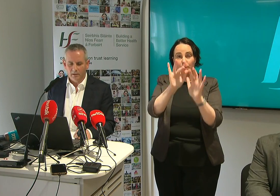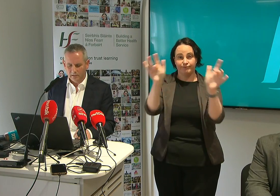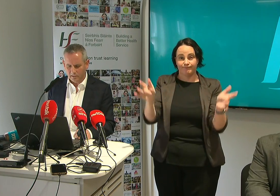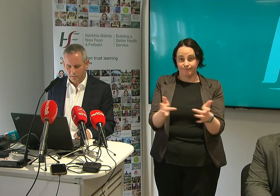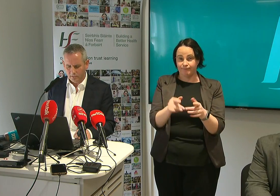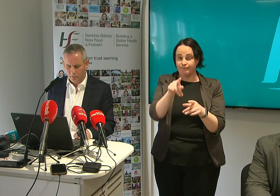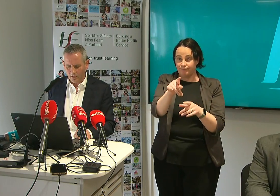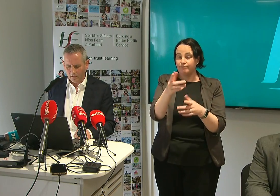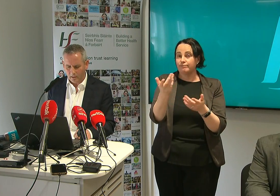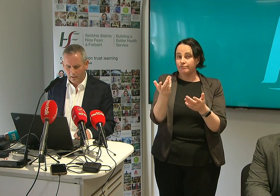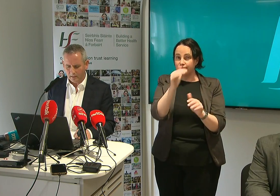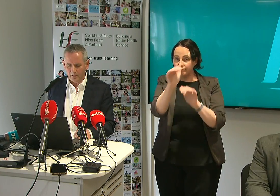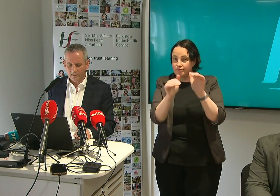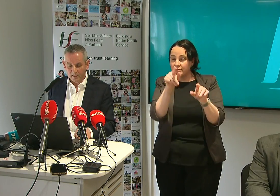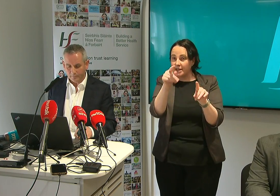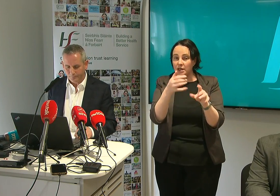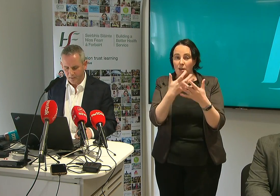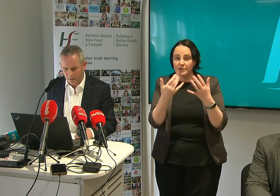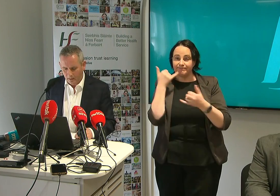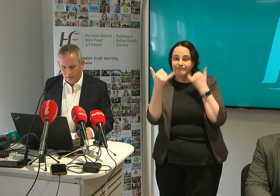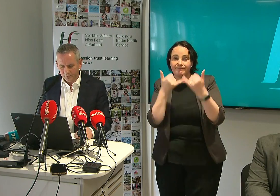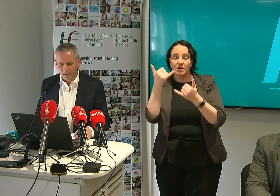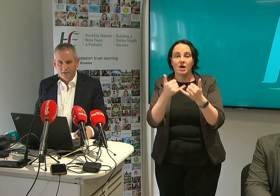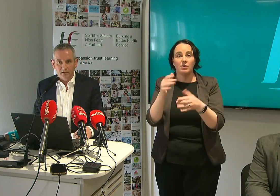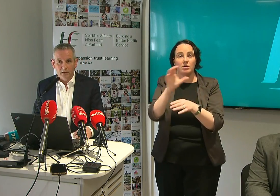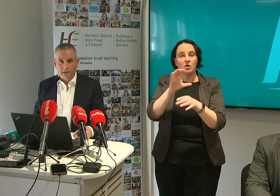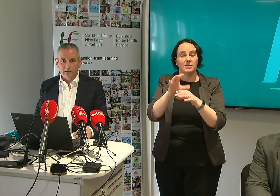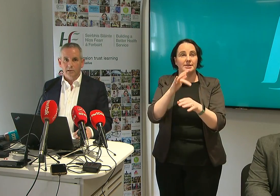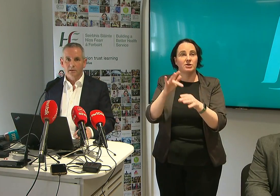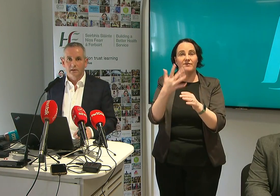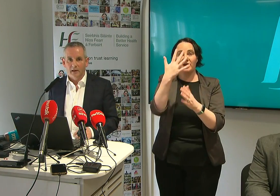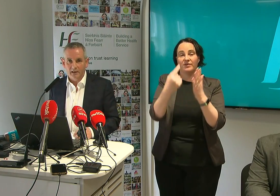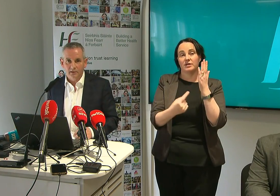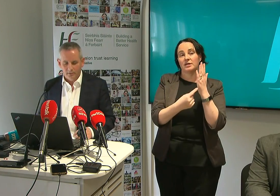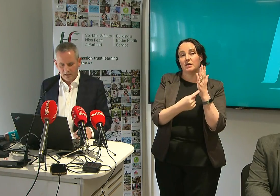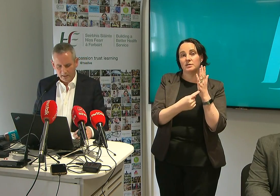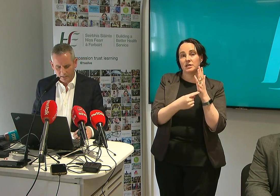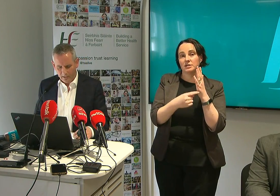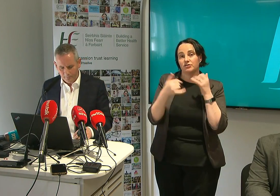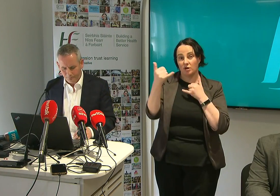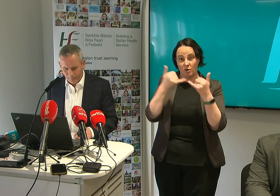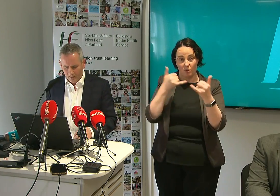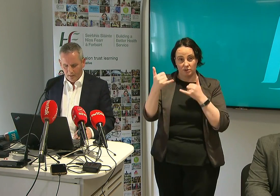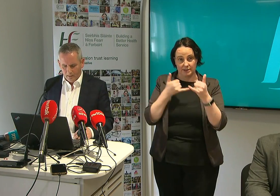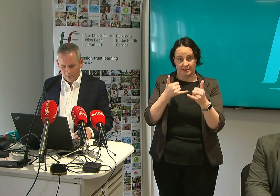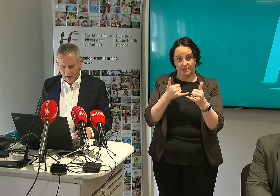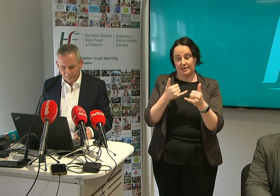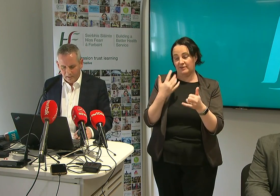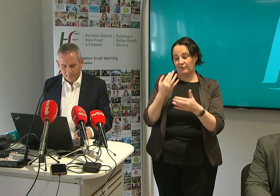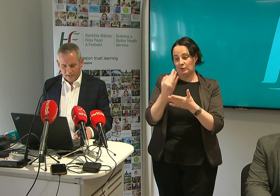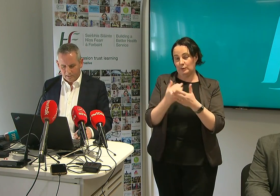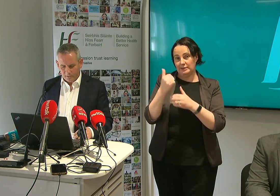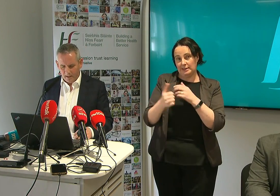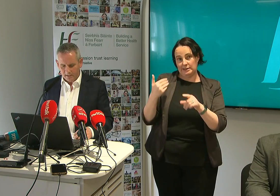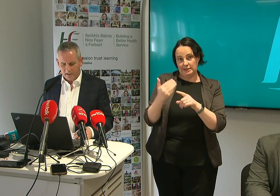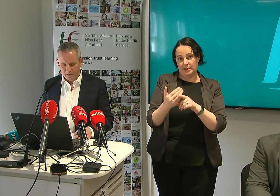indeed calls to our call centre. Over 5,000 calls in the last few days alone, over